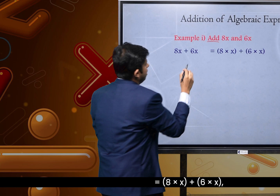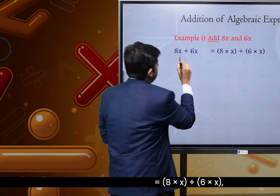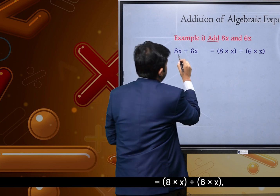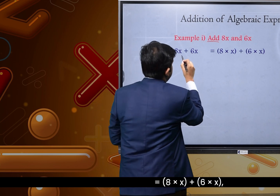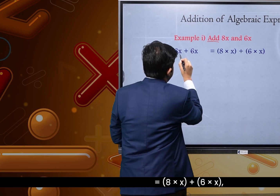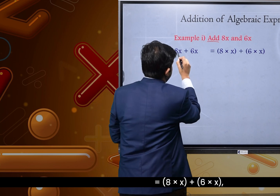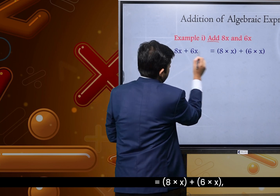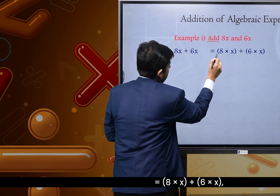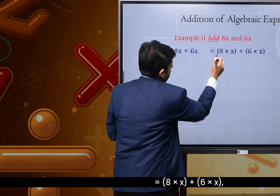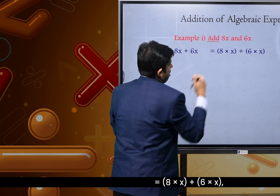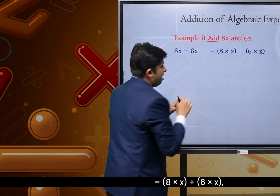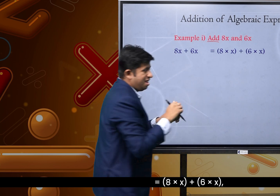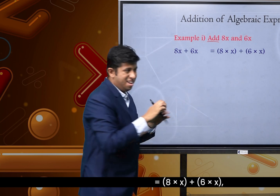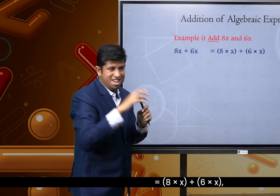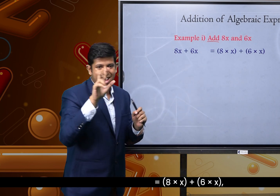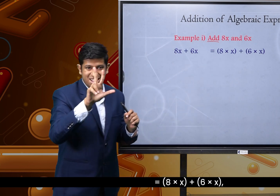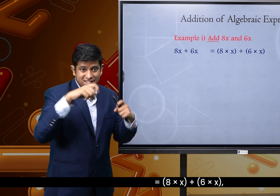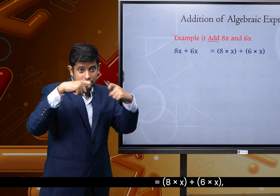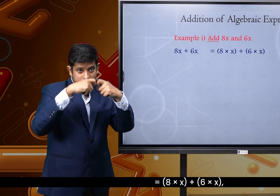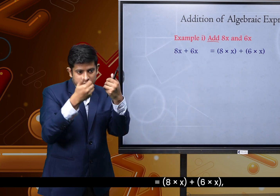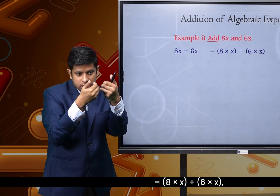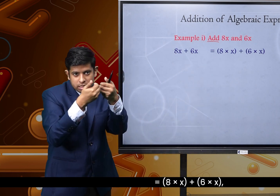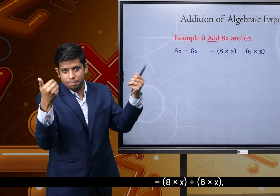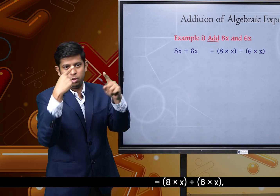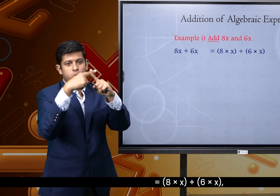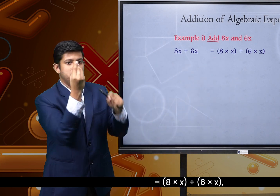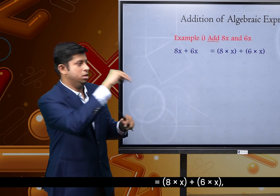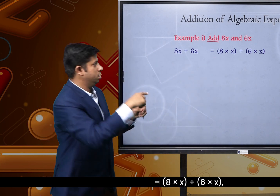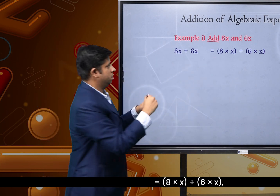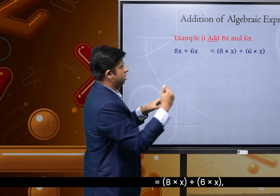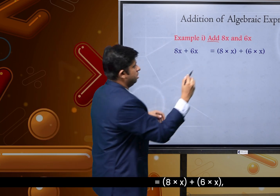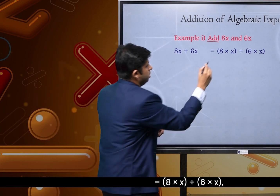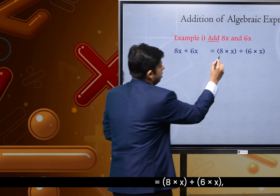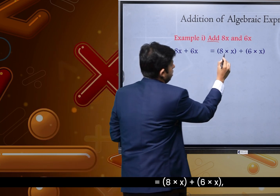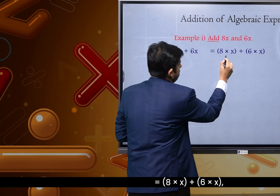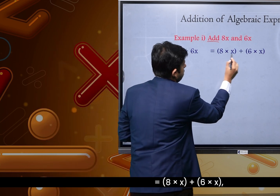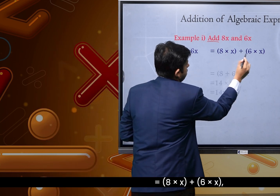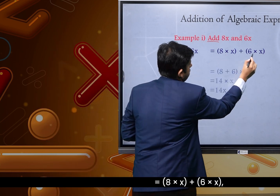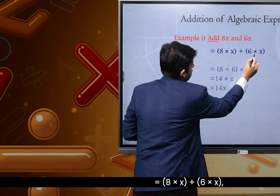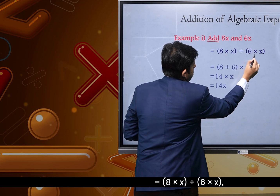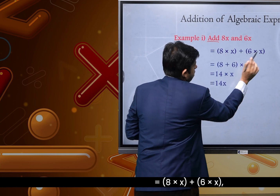is equal to 8 into x plus 6 into x.